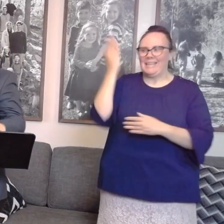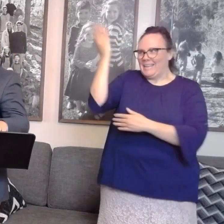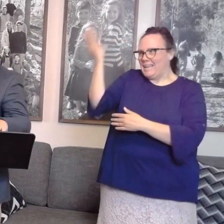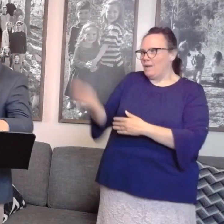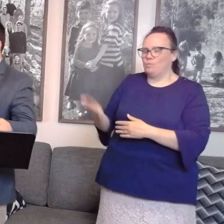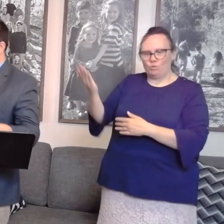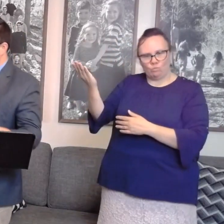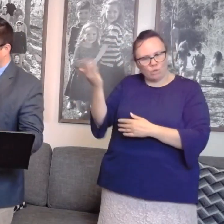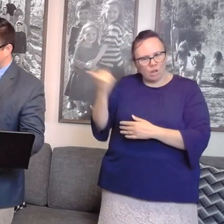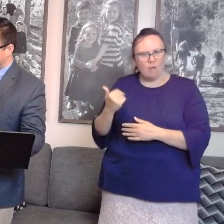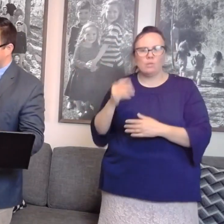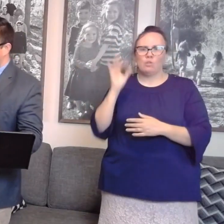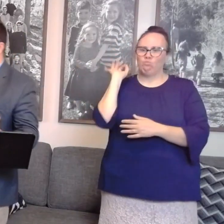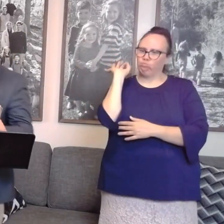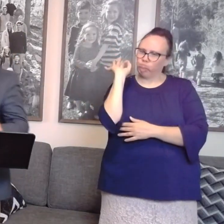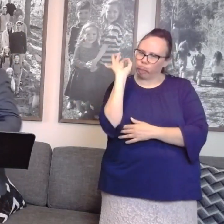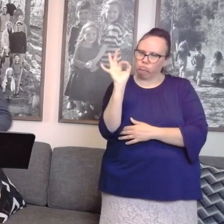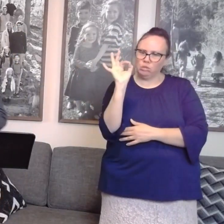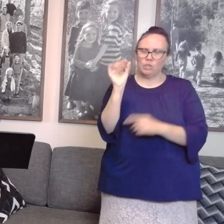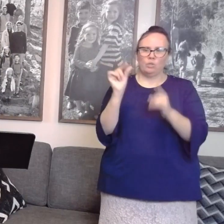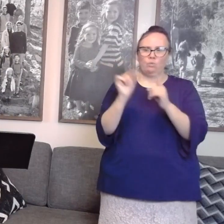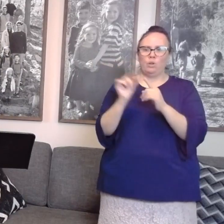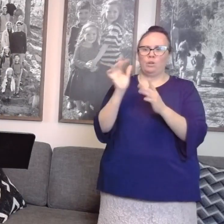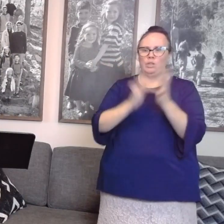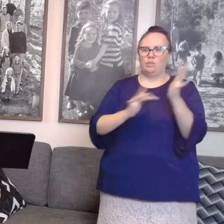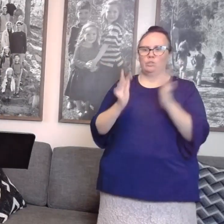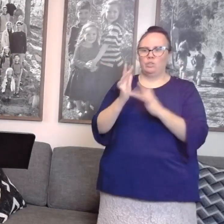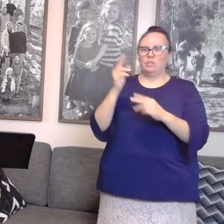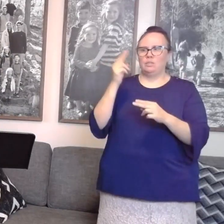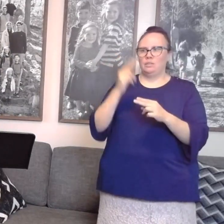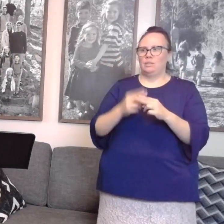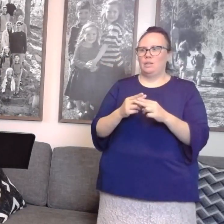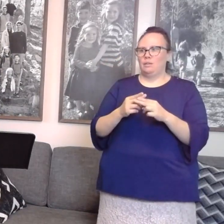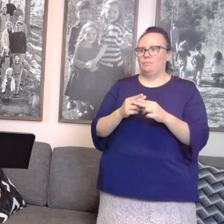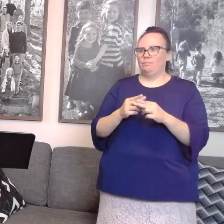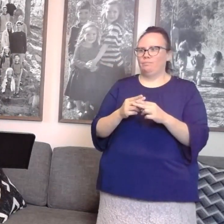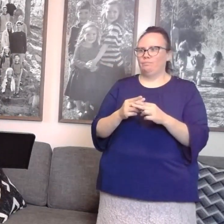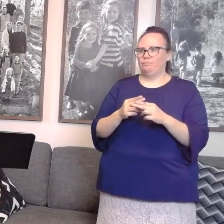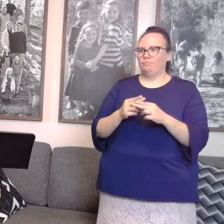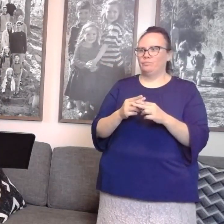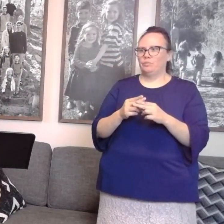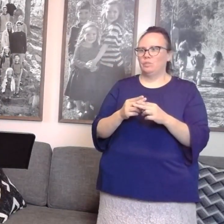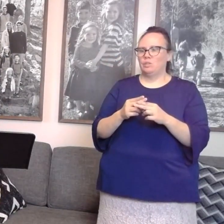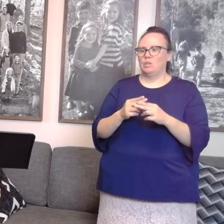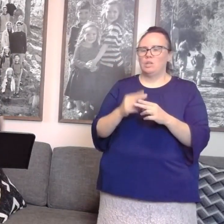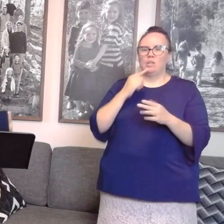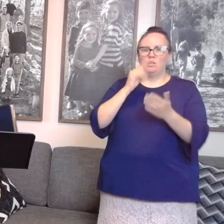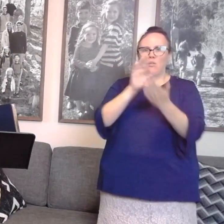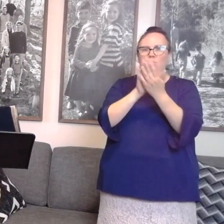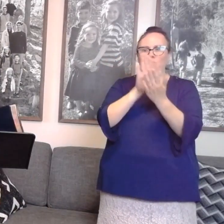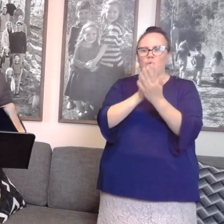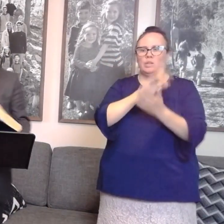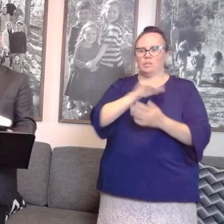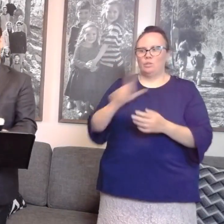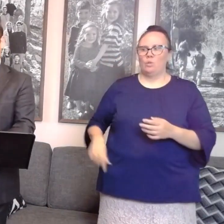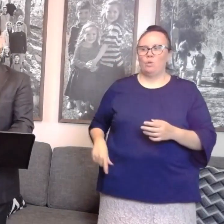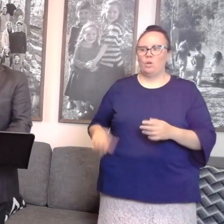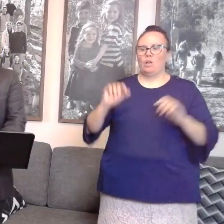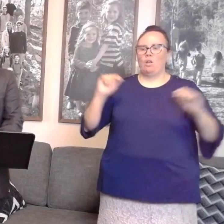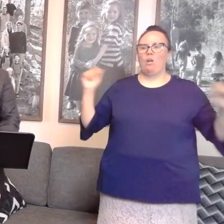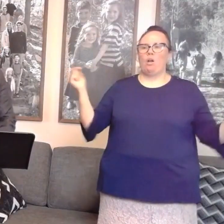him to come and preach the word. In Jesus' name, we love you, brother. Amen. Praise the Lord,